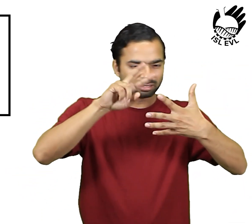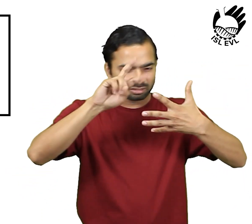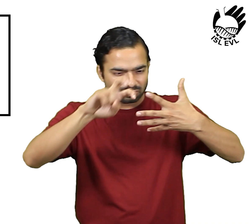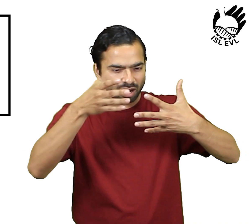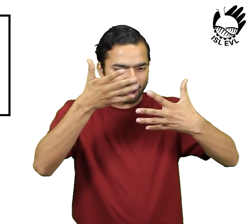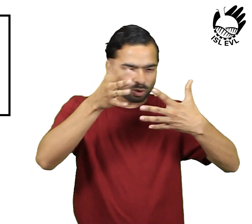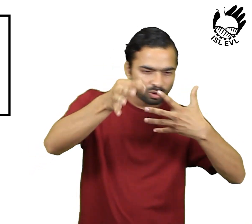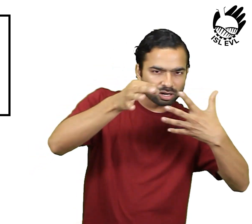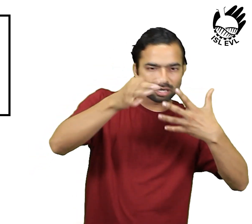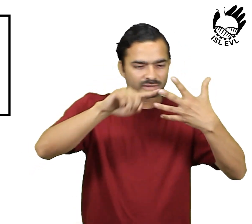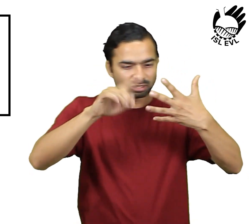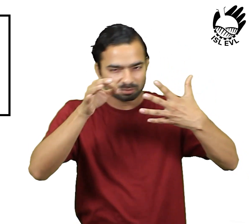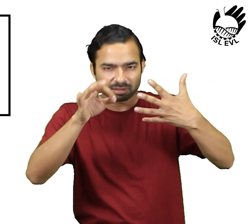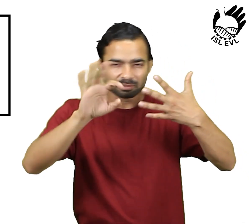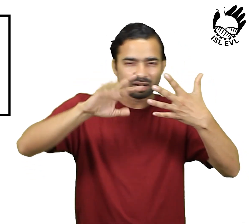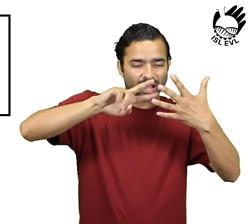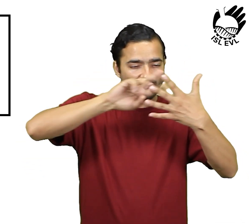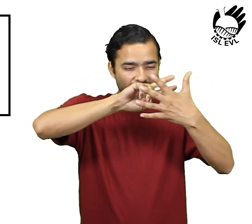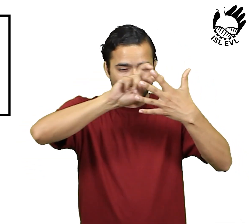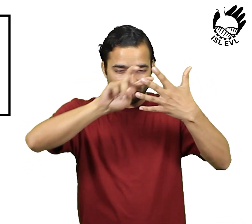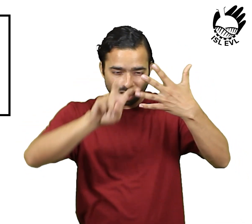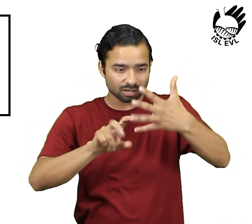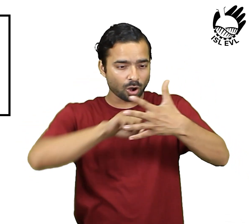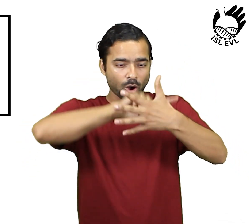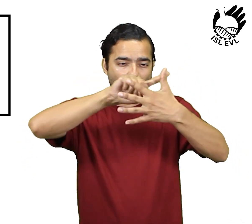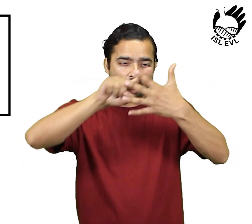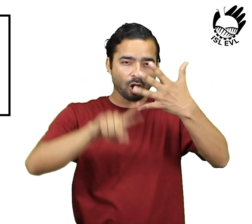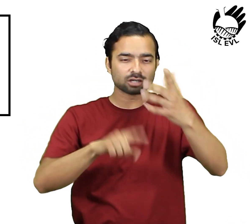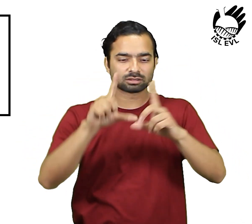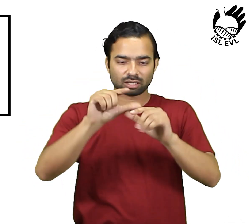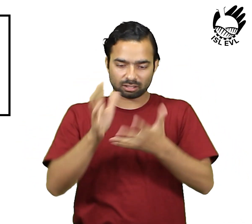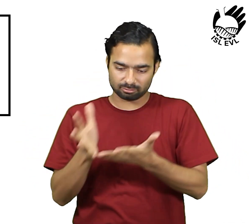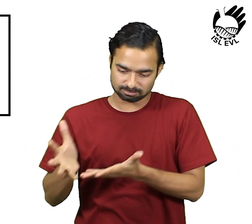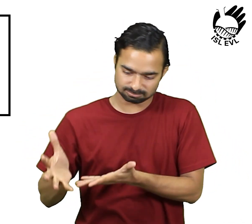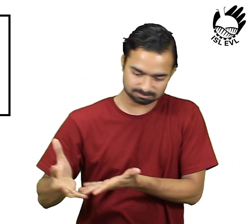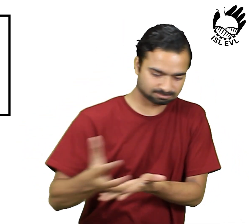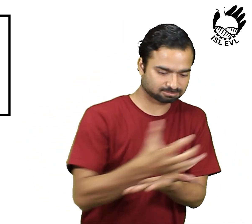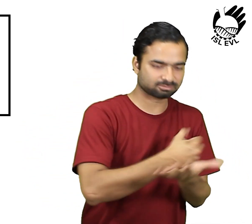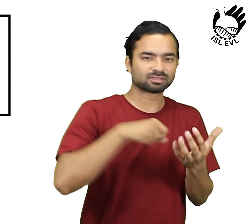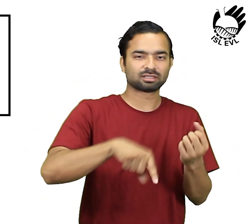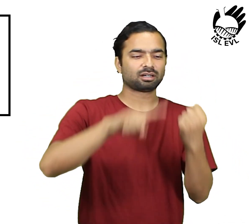in a tabular format, as you can see on the screen, to reach the overall conclusion.